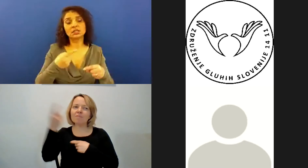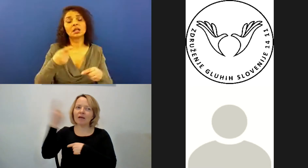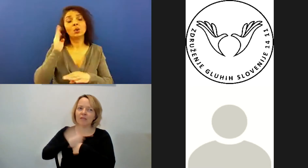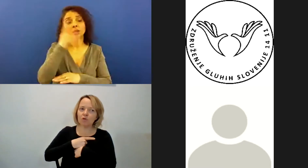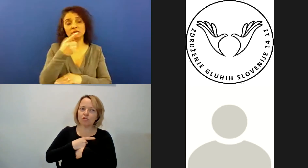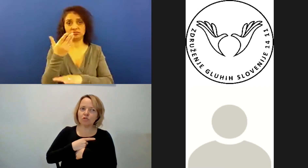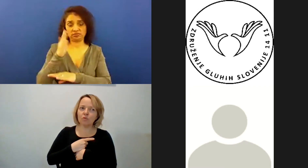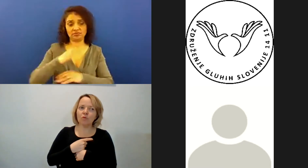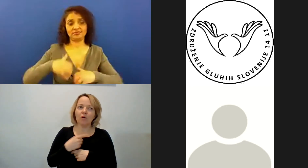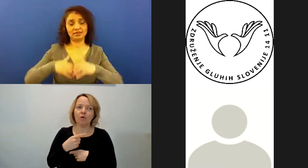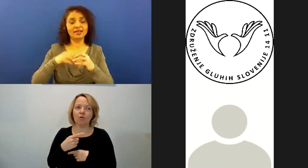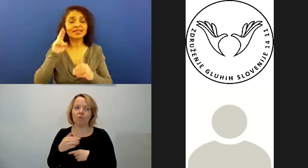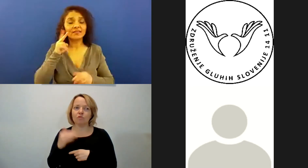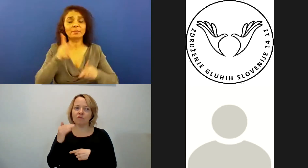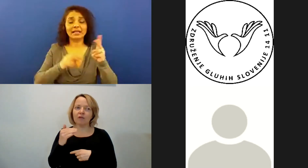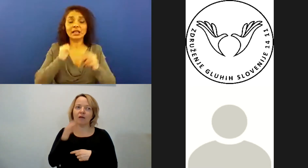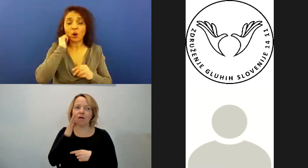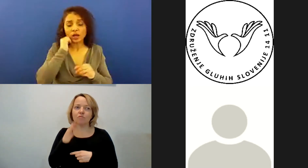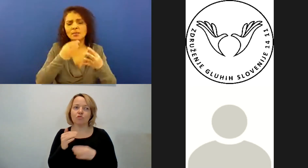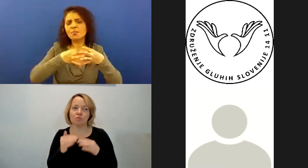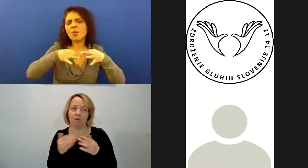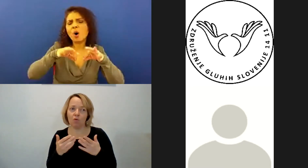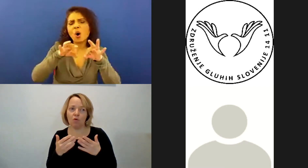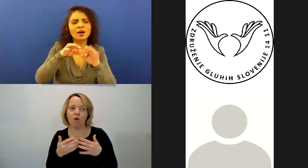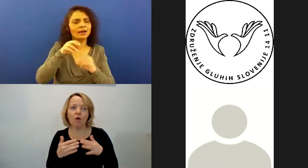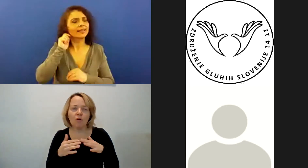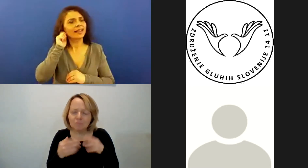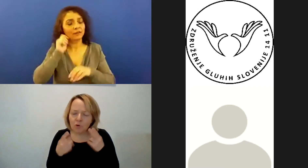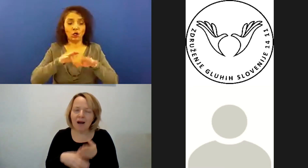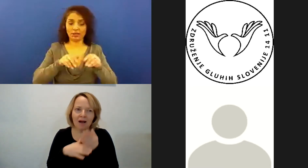At that point in time, I remembered my father.